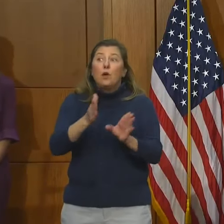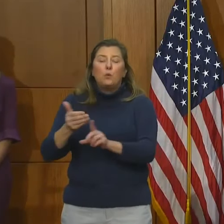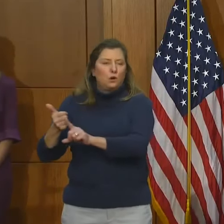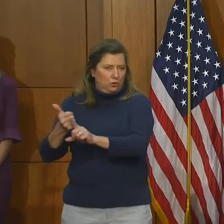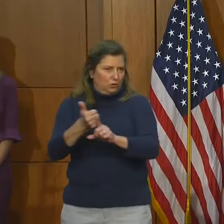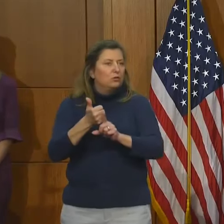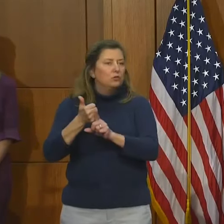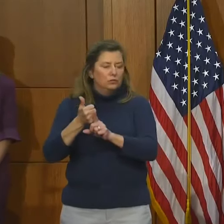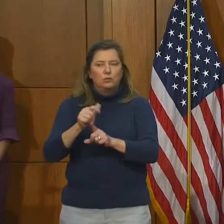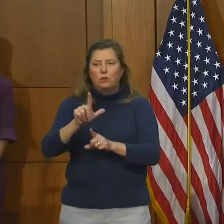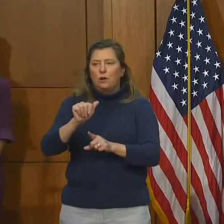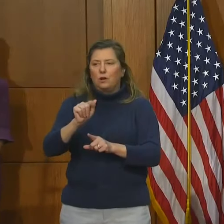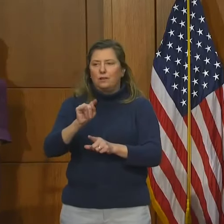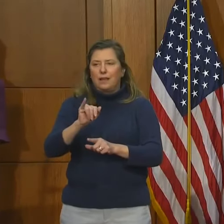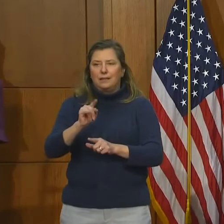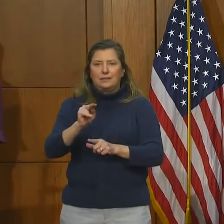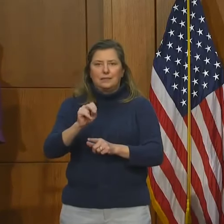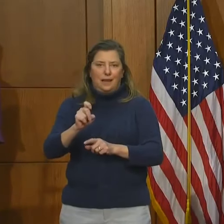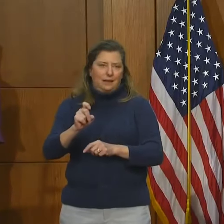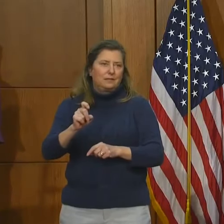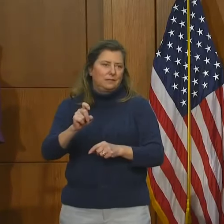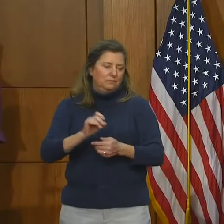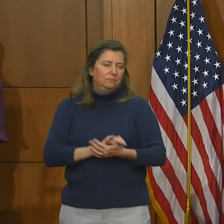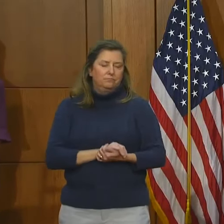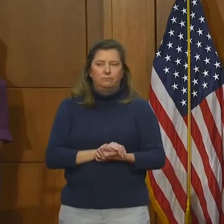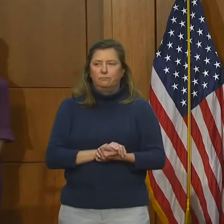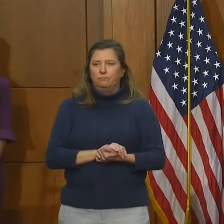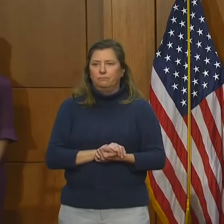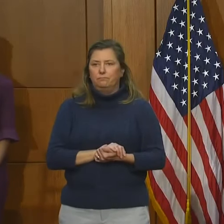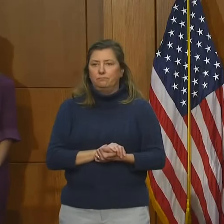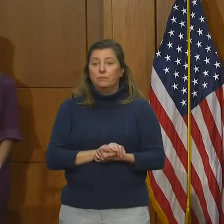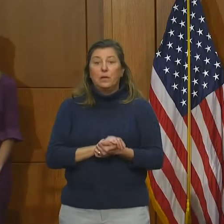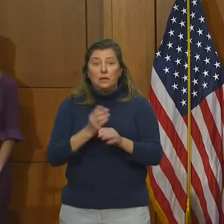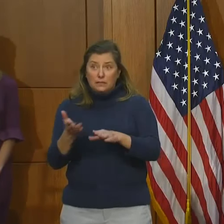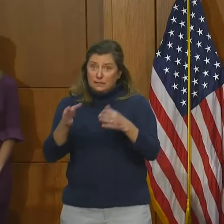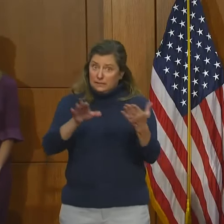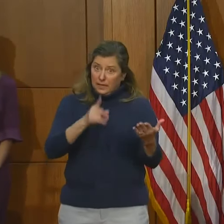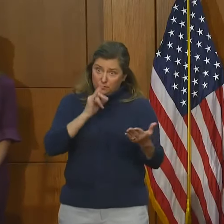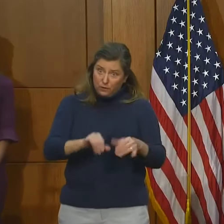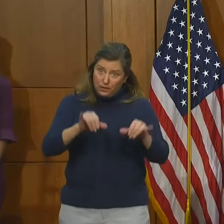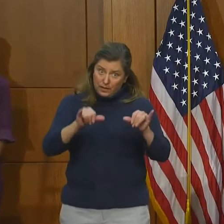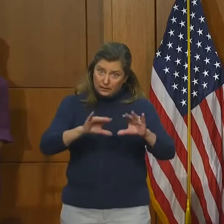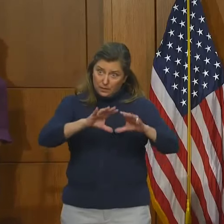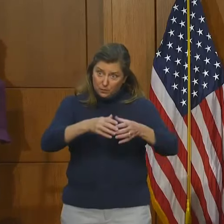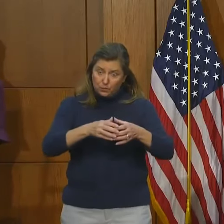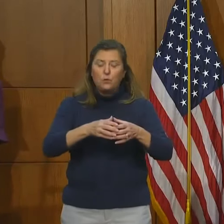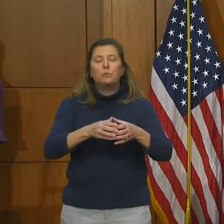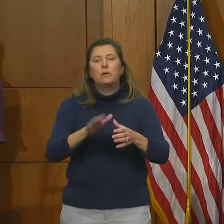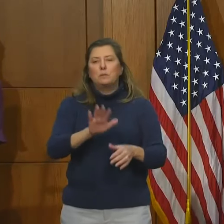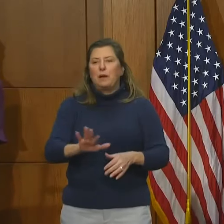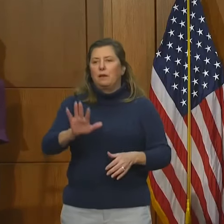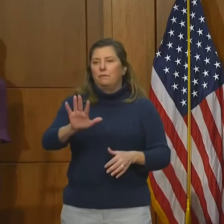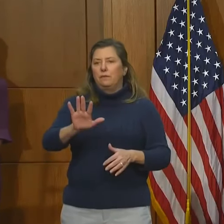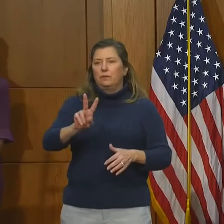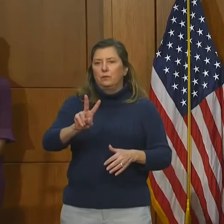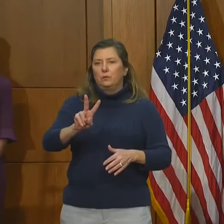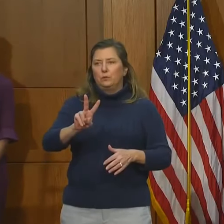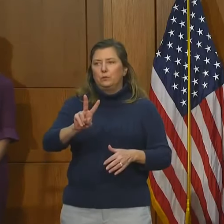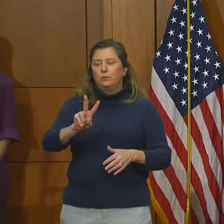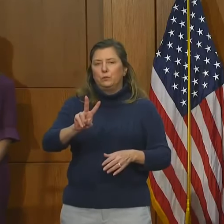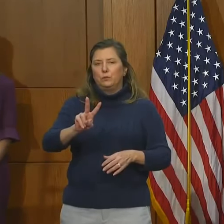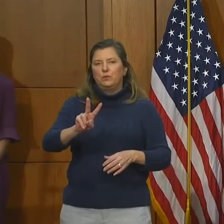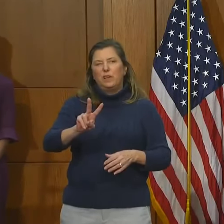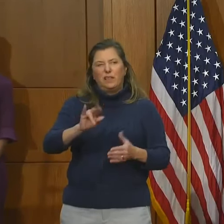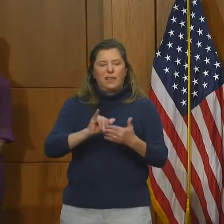of Latinx origin. Deaths among that same community stands at 52, which